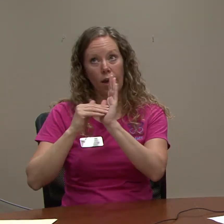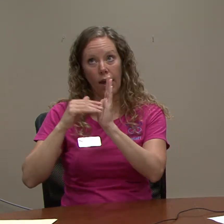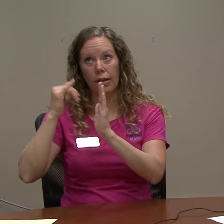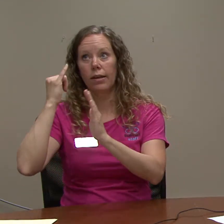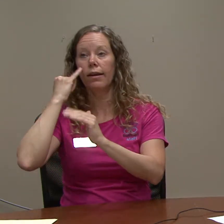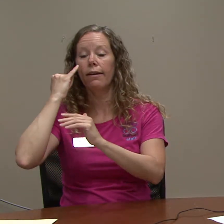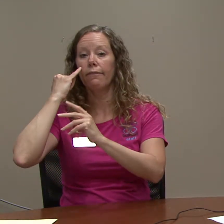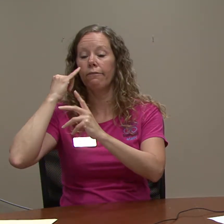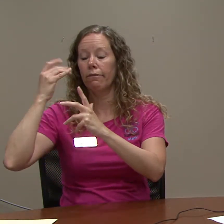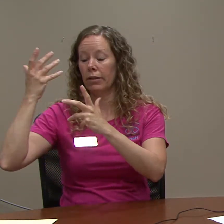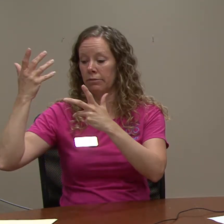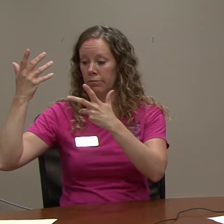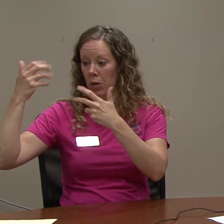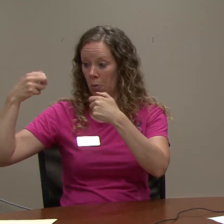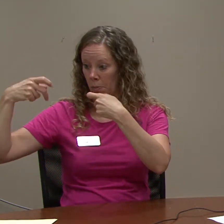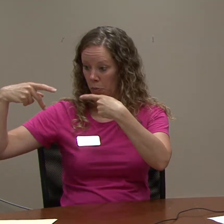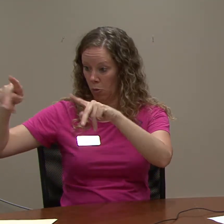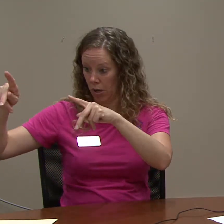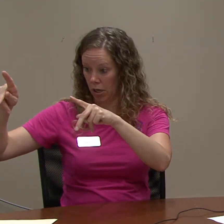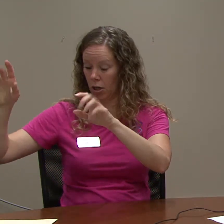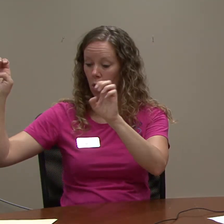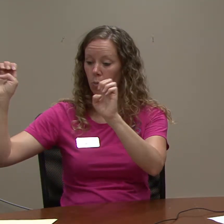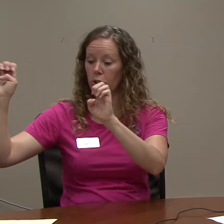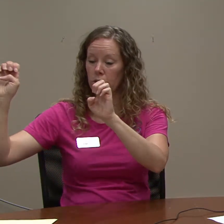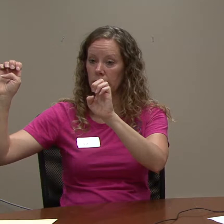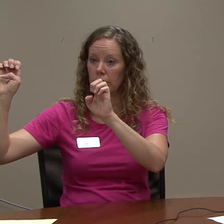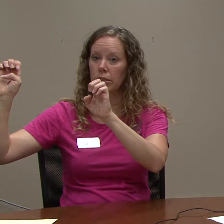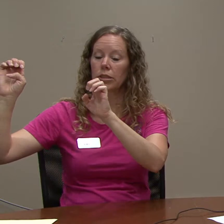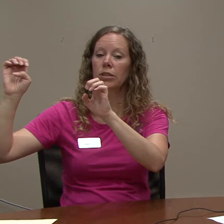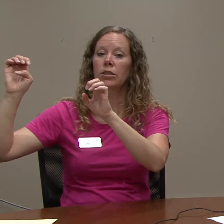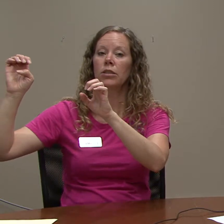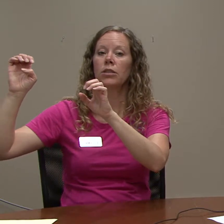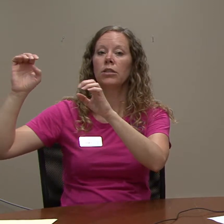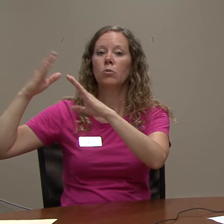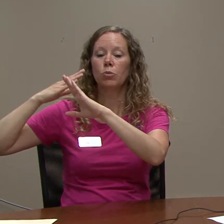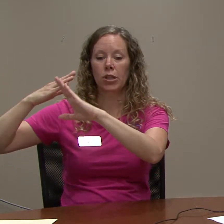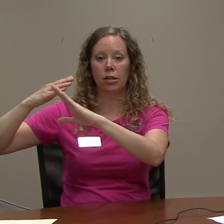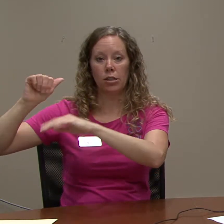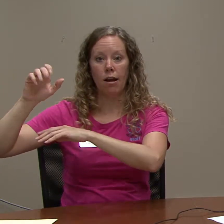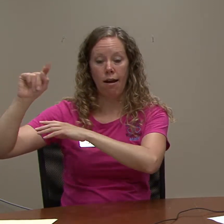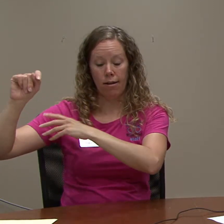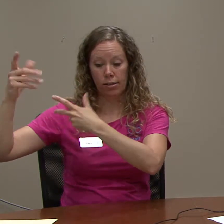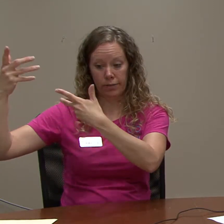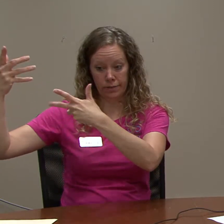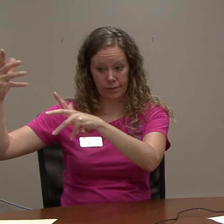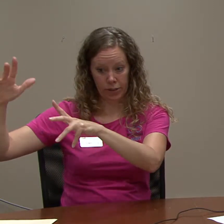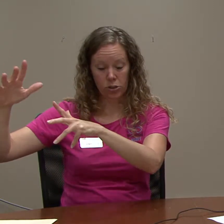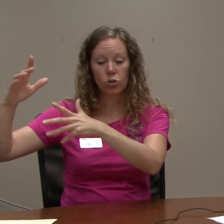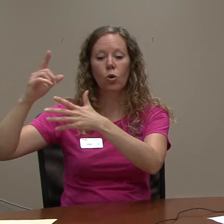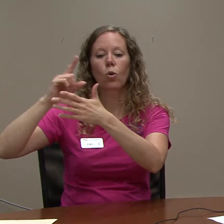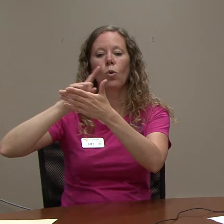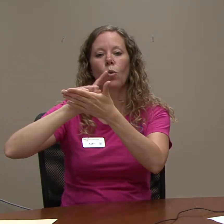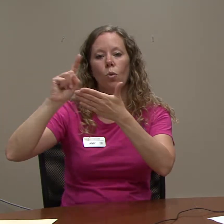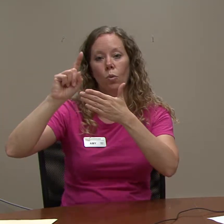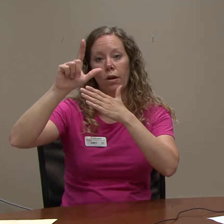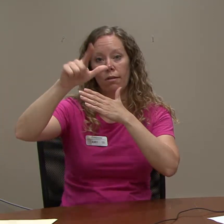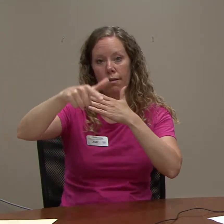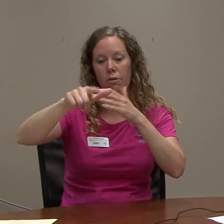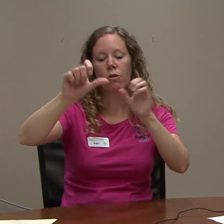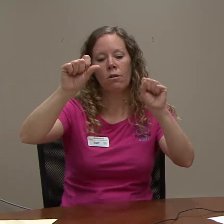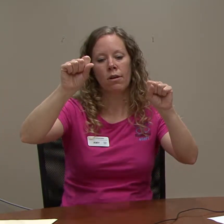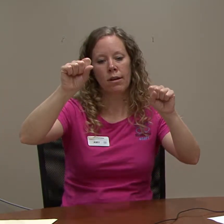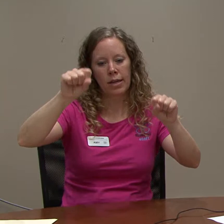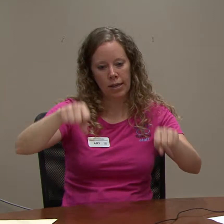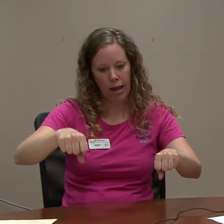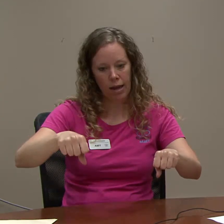the lifting of the Emergency Management Civil Protection Act is lifted. We will be